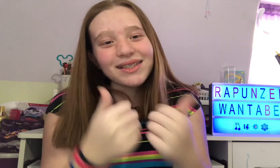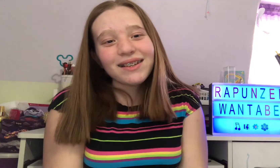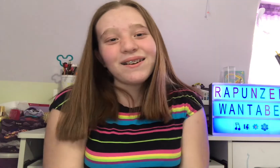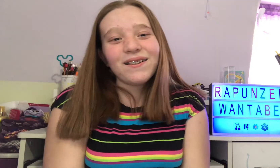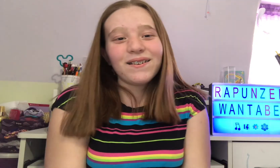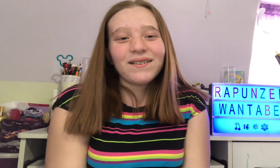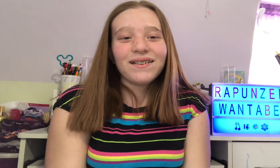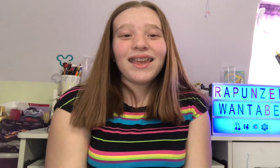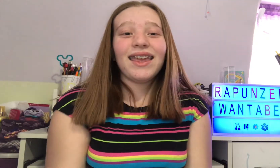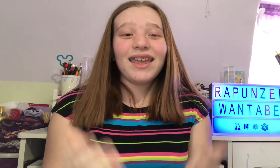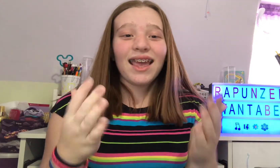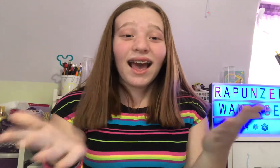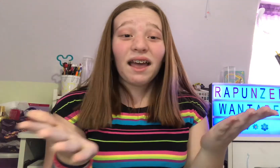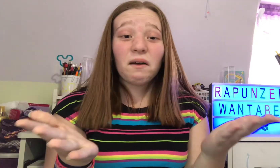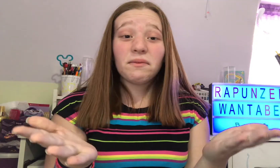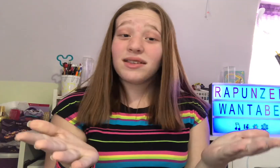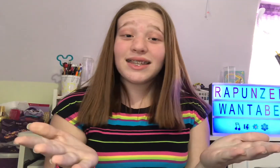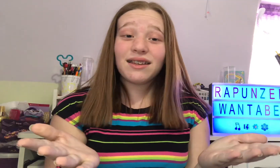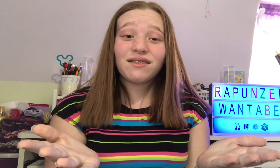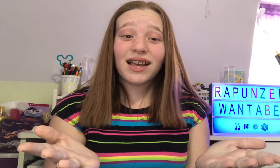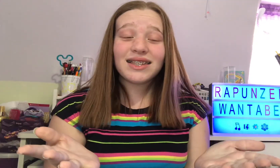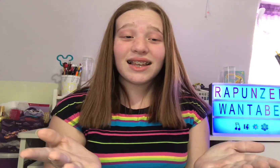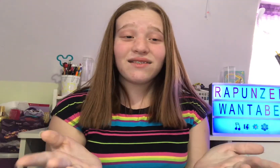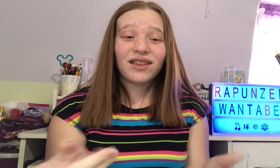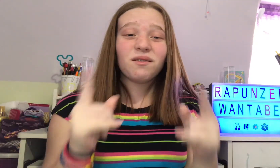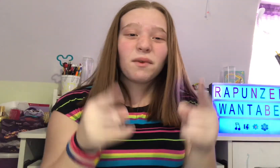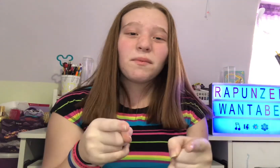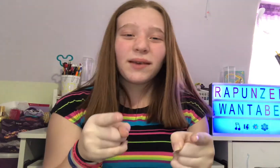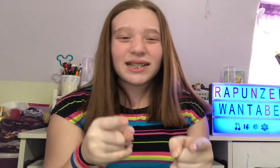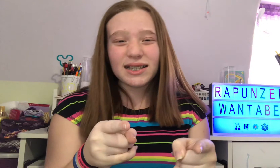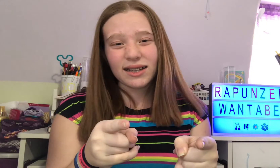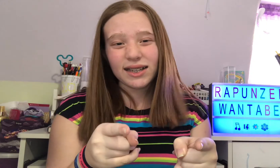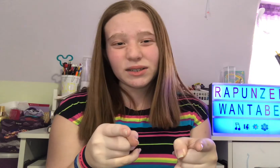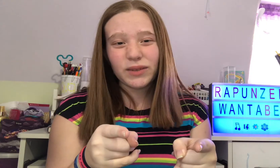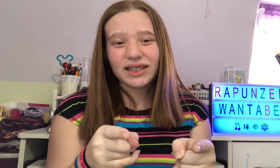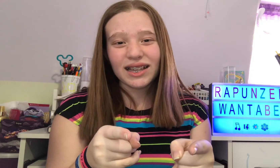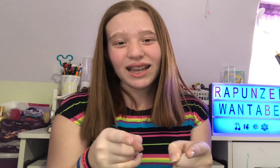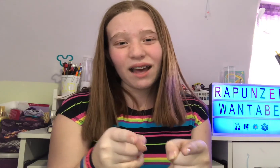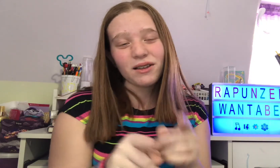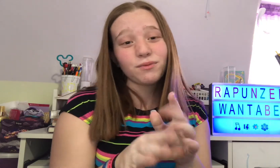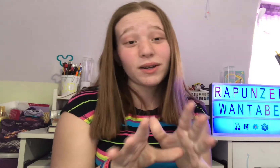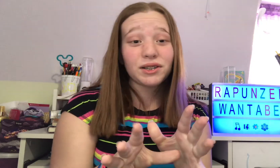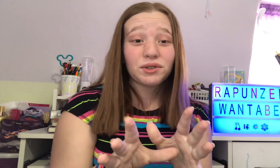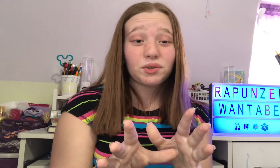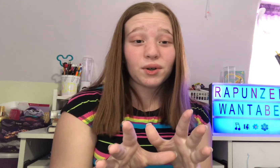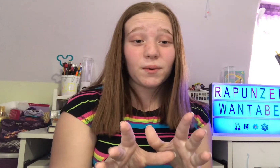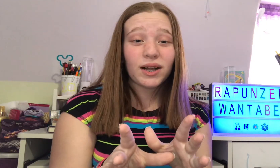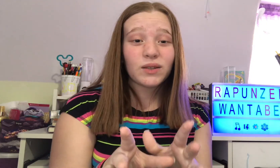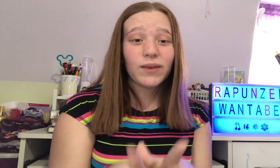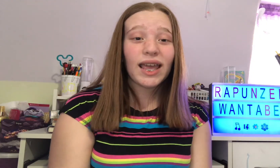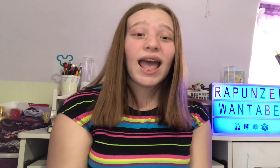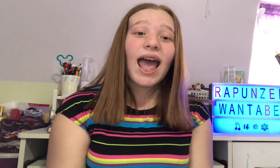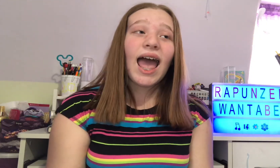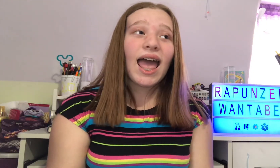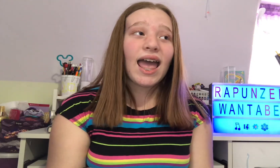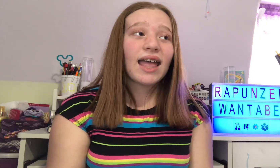So yeah, I hope we see you guys in the next video. Remember, my TikTok/musically account is Rapunzel_wanttobe,